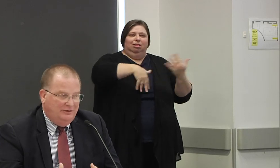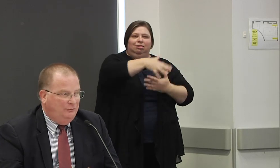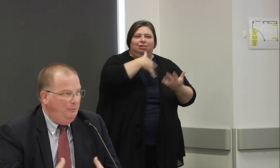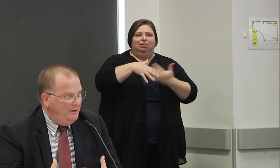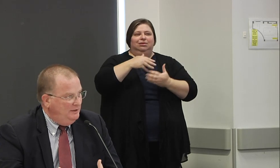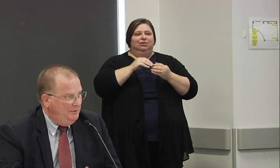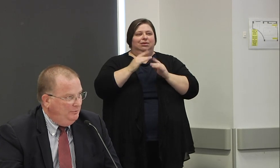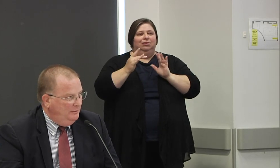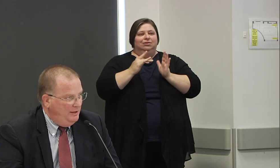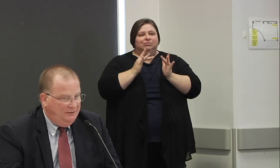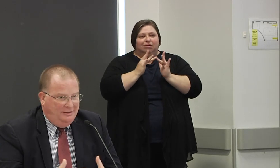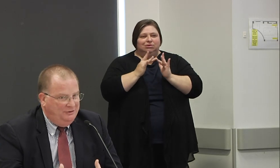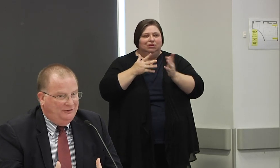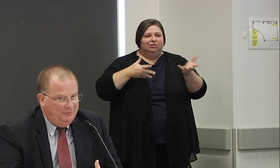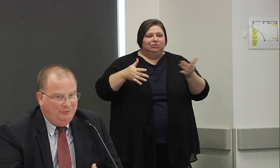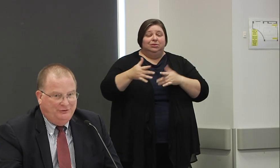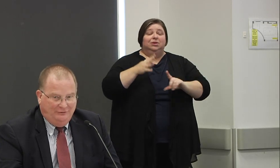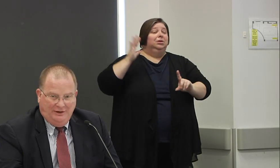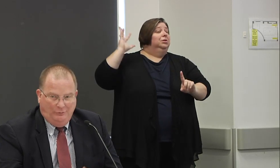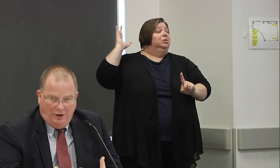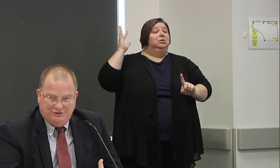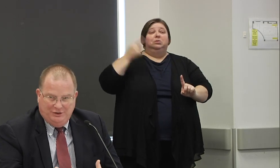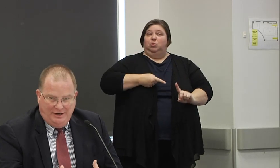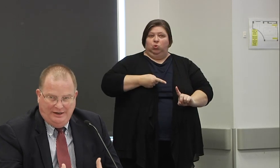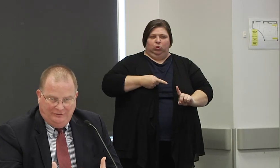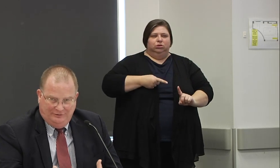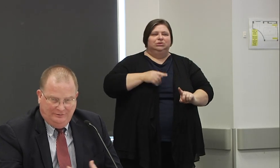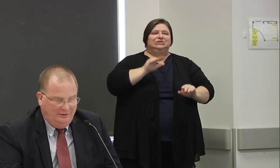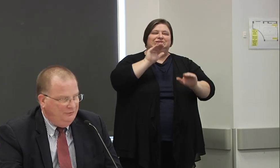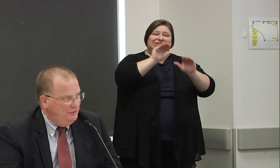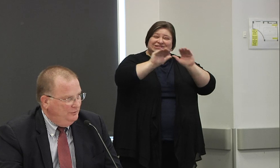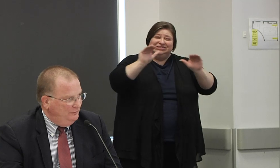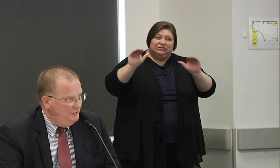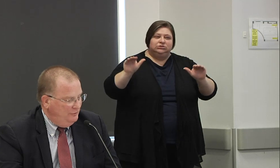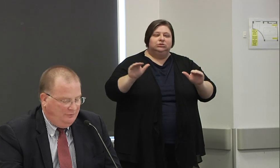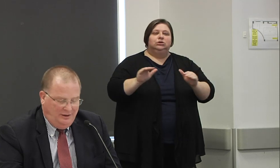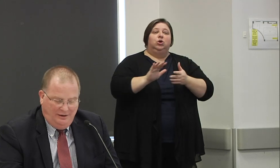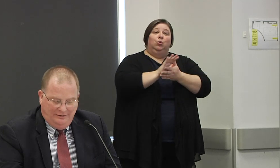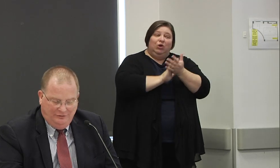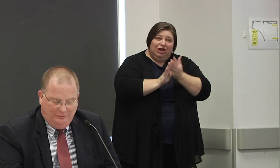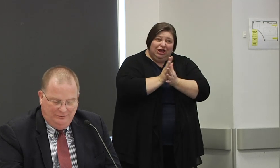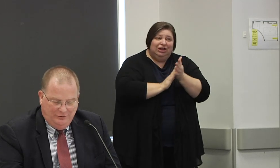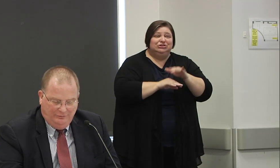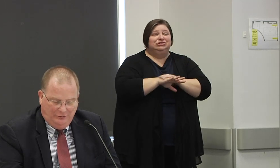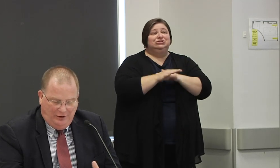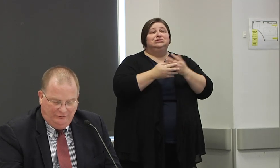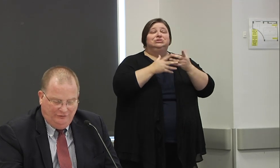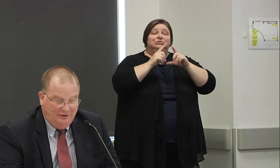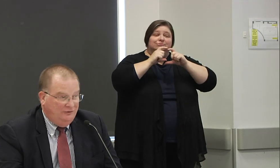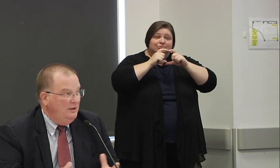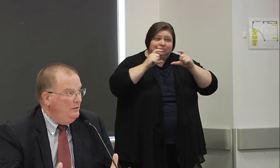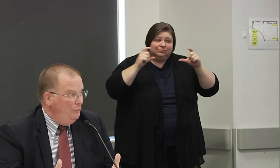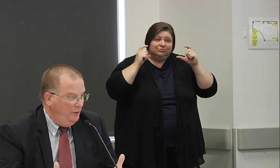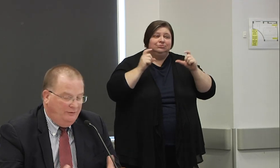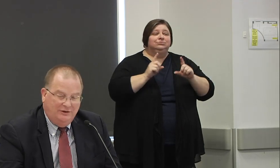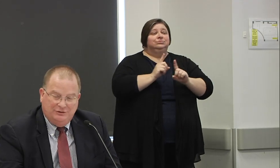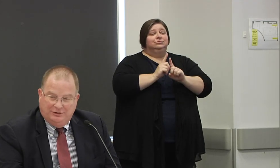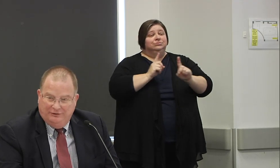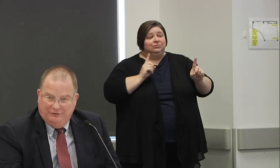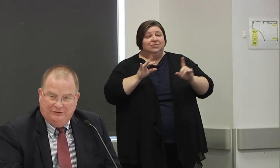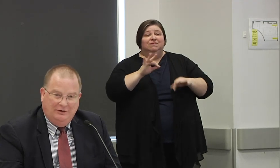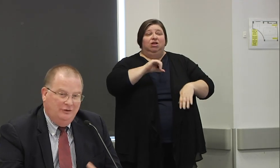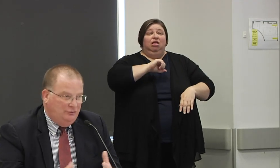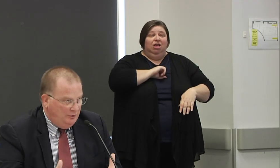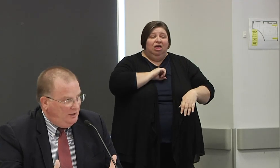things, reminding people about the simple stuff like washing your hands and covering your cough or sneeze, wearing facial